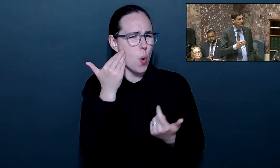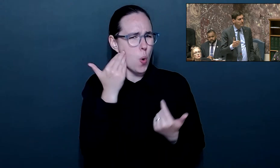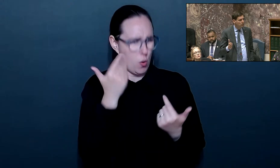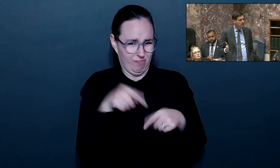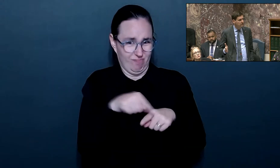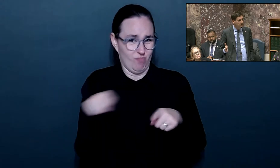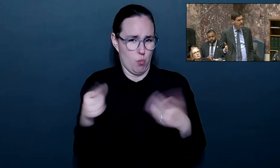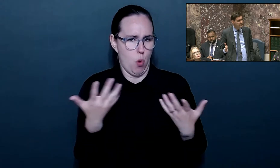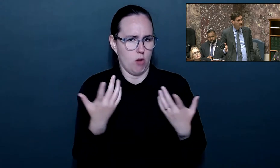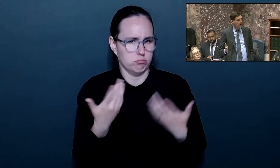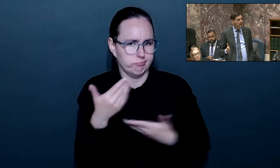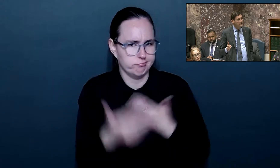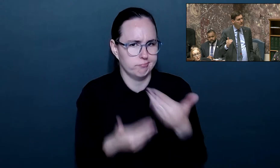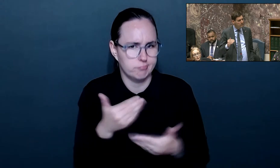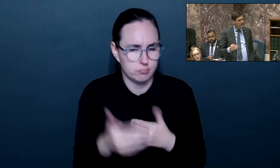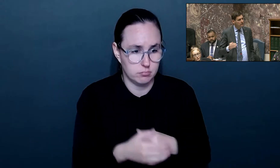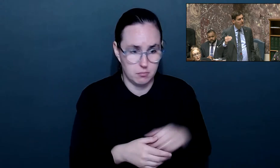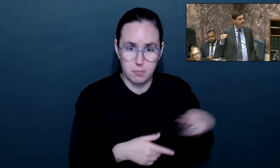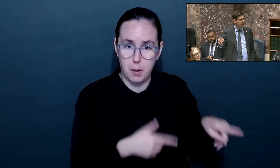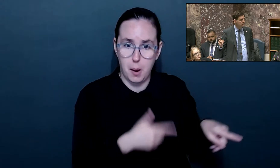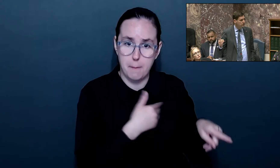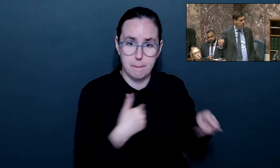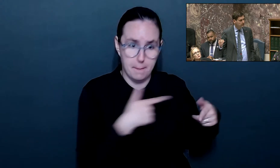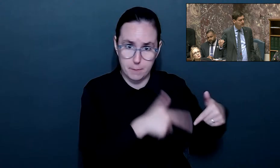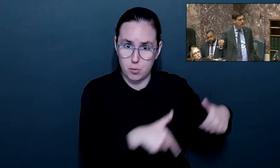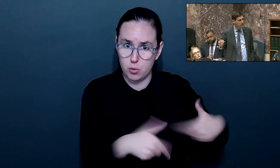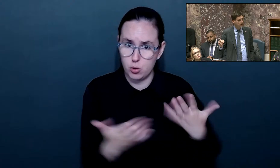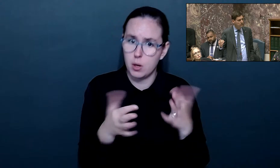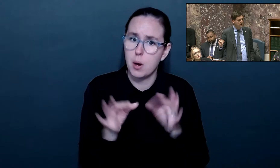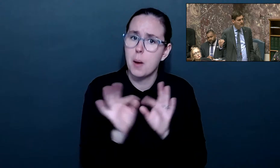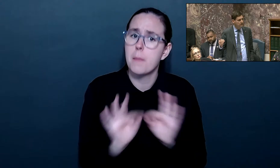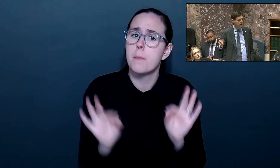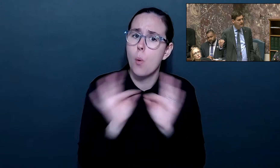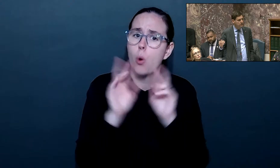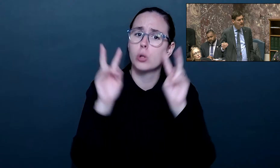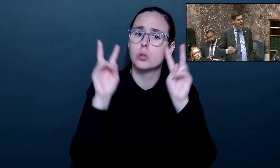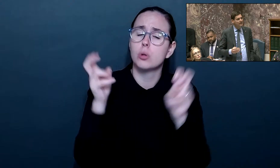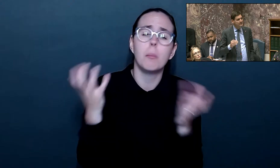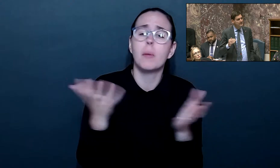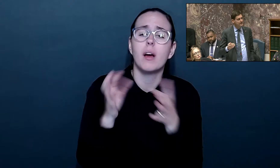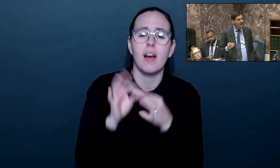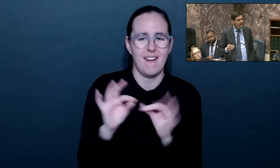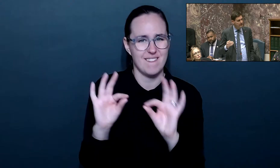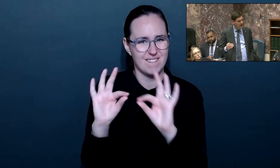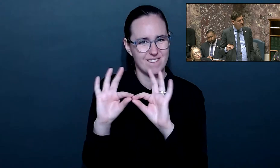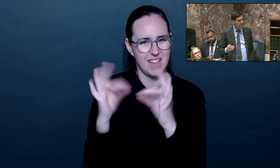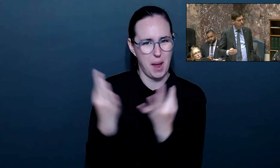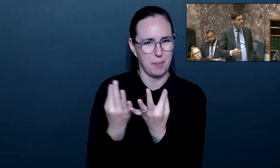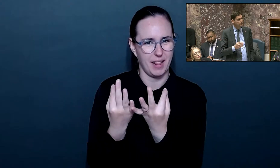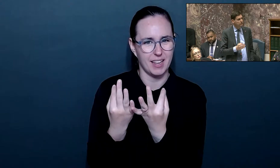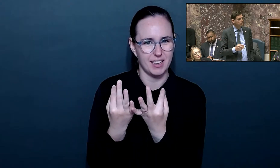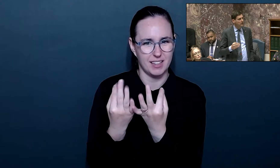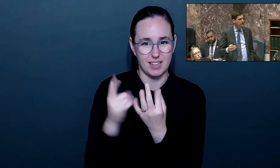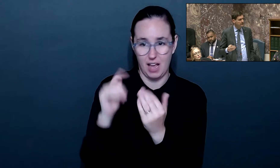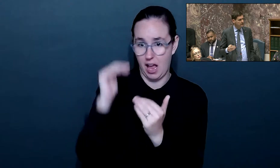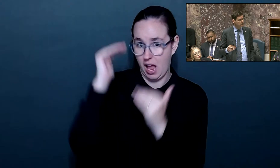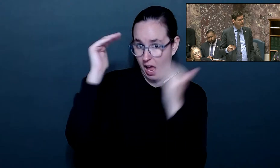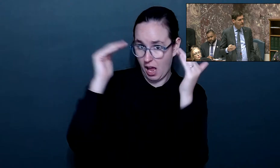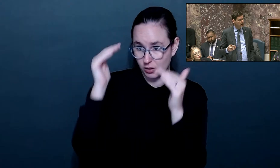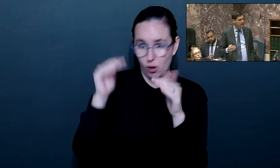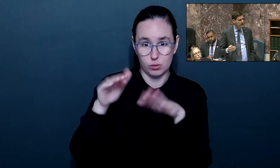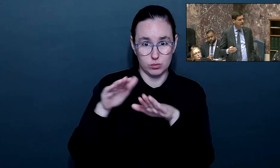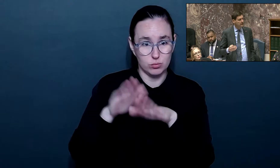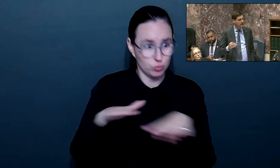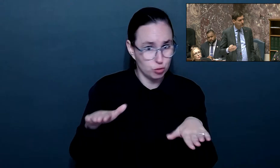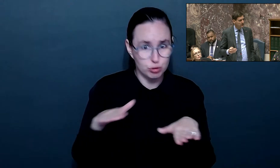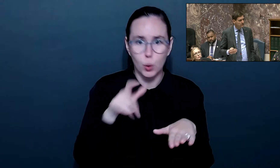can families be more involved in the care, in particular of adult children that are struggling with mental health and addiction? This is exactly the kind of issue that a review and modernization of the